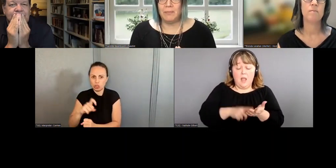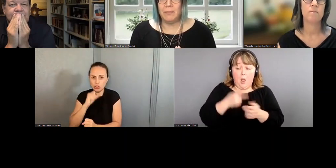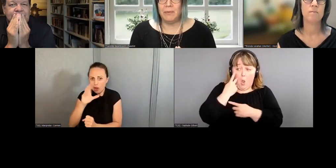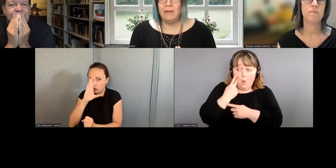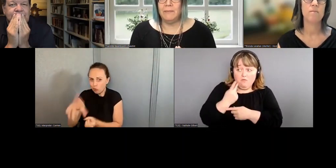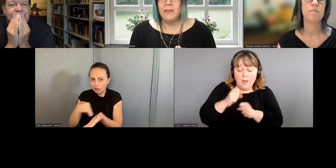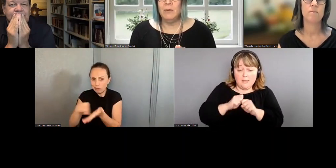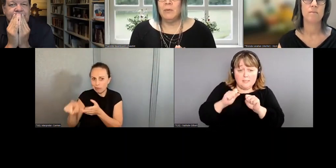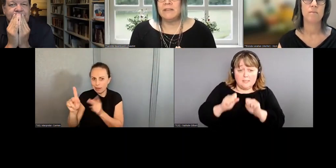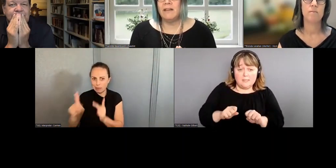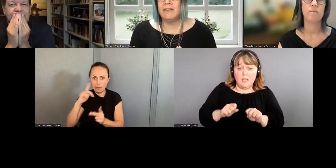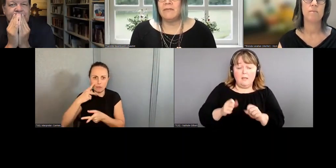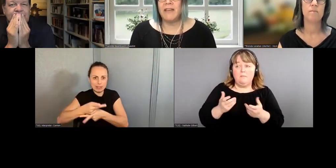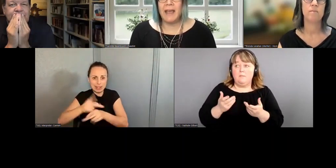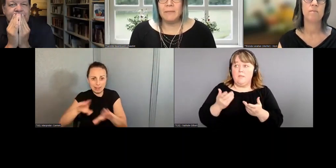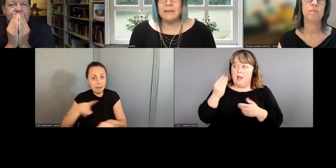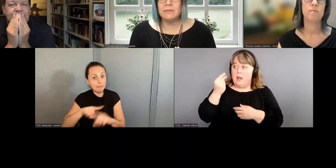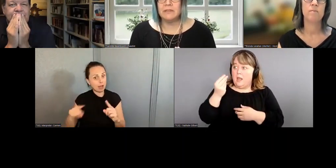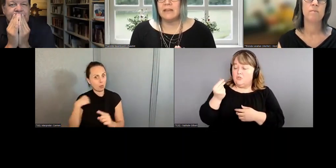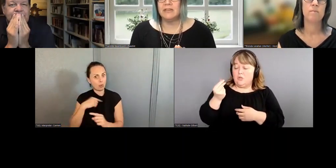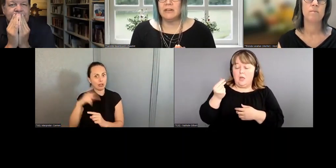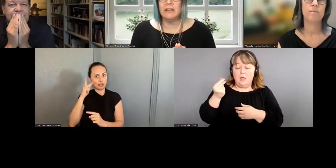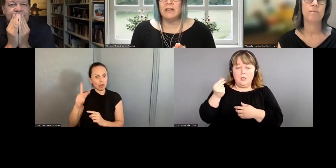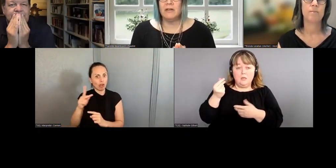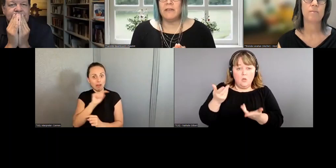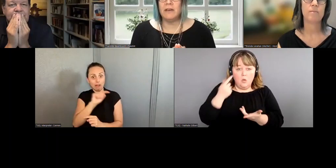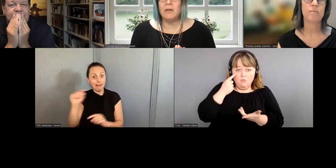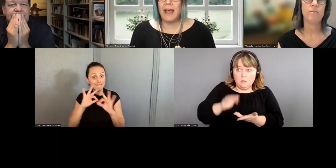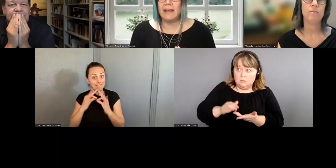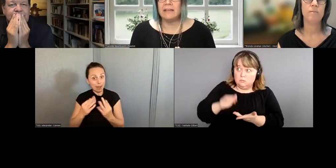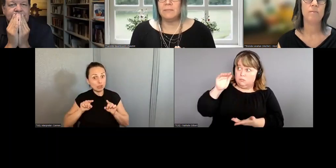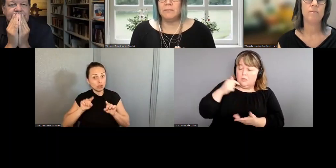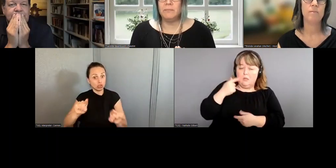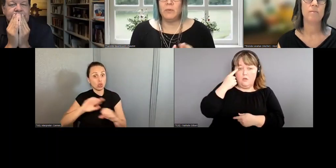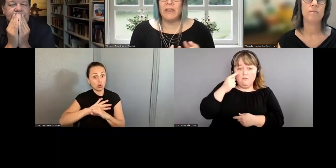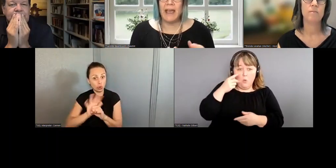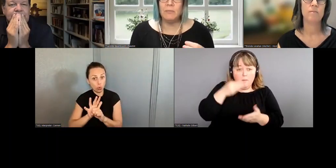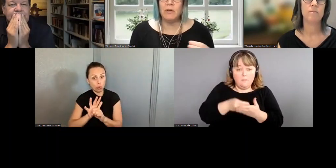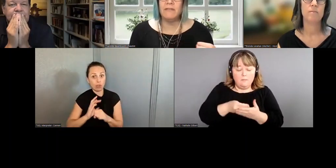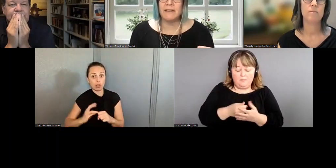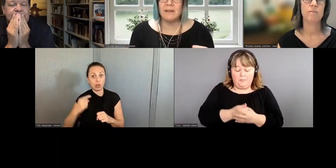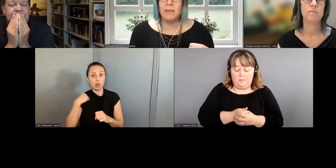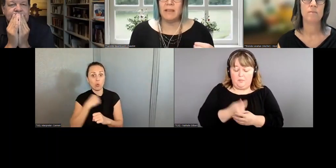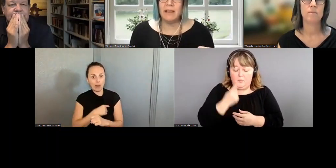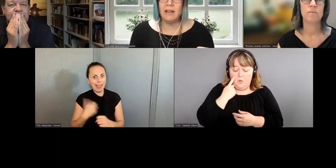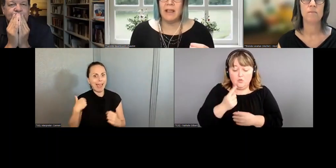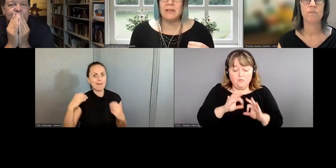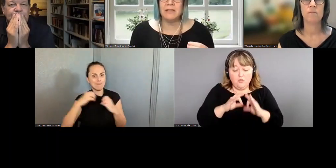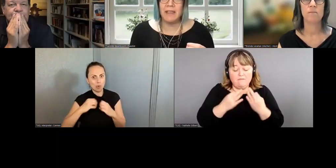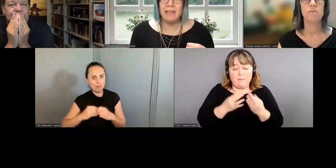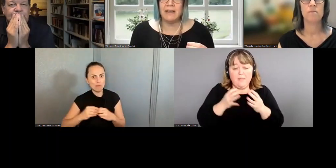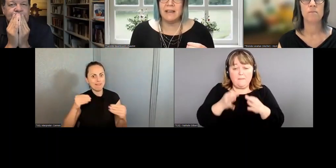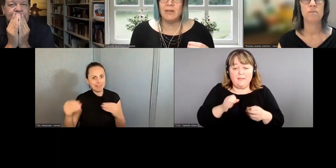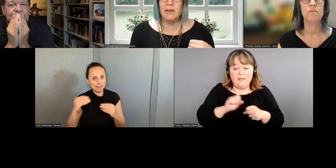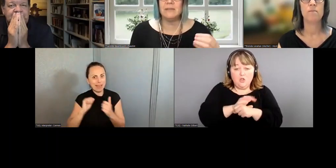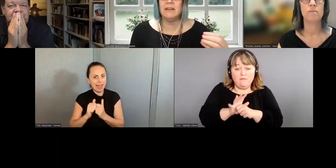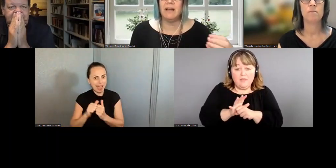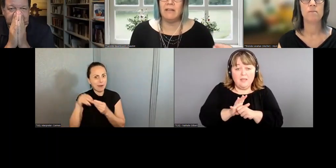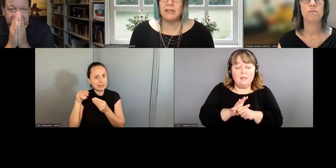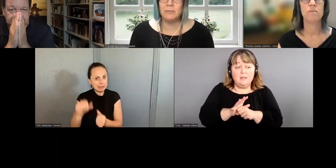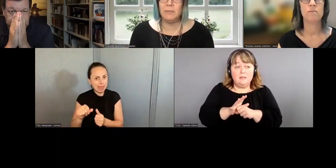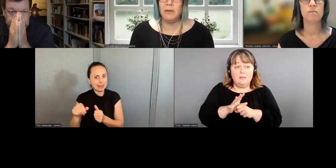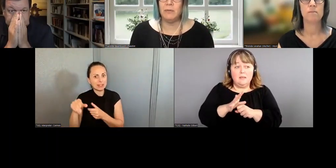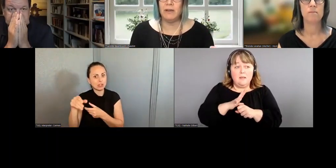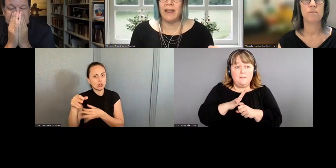paying people. What we saw from families was that during COVID, as we had more flexibility on how to spend things like respite